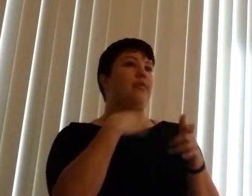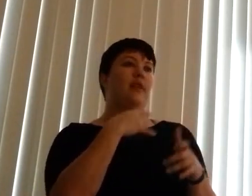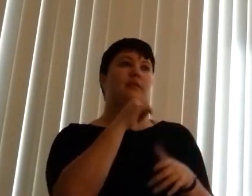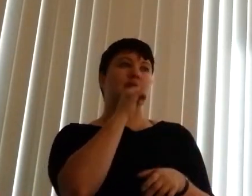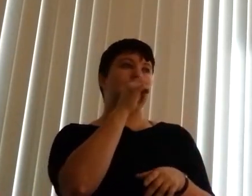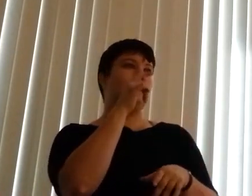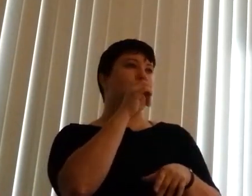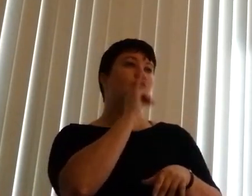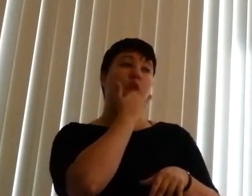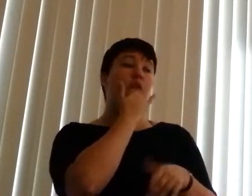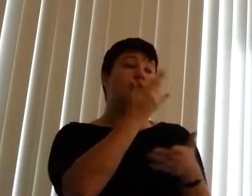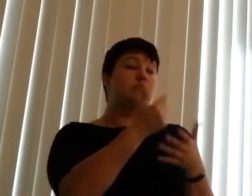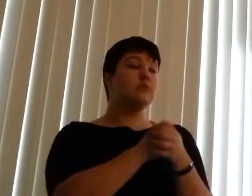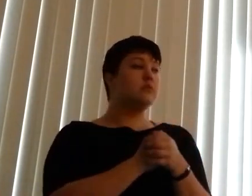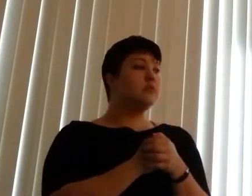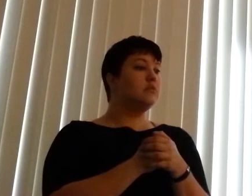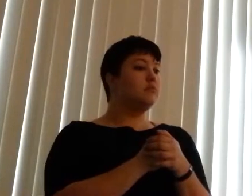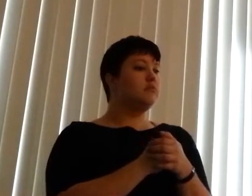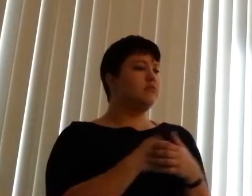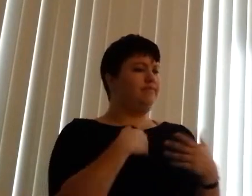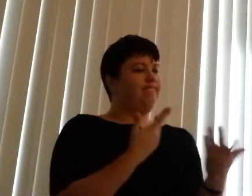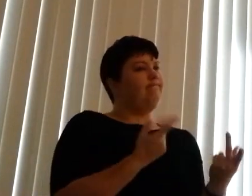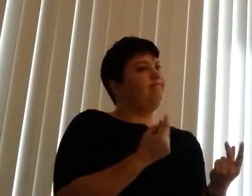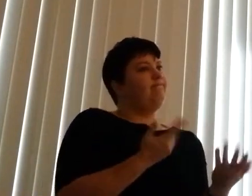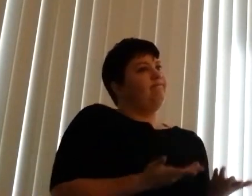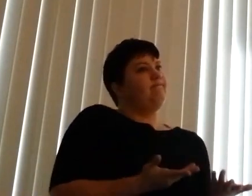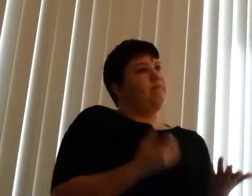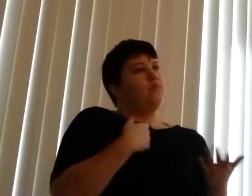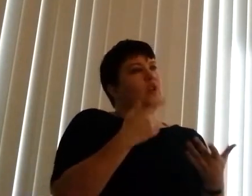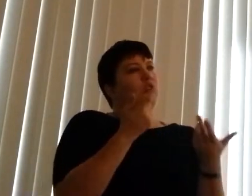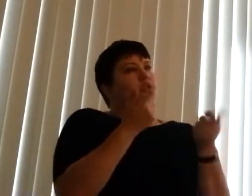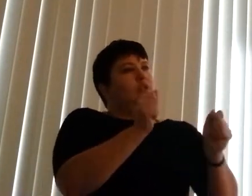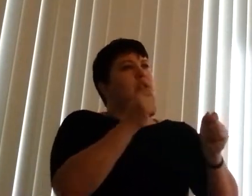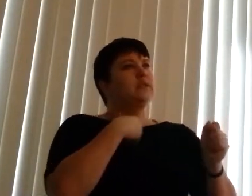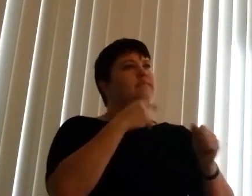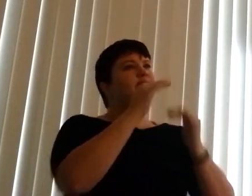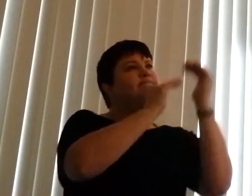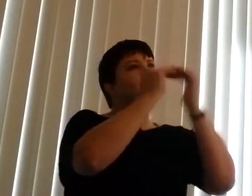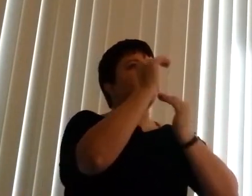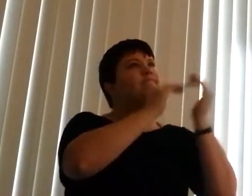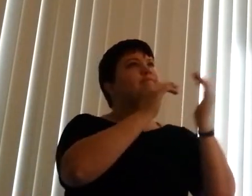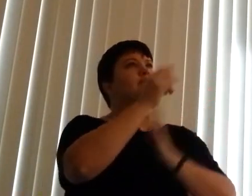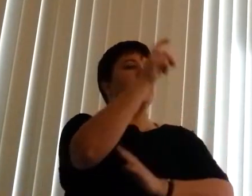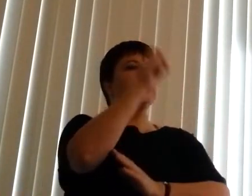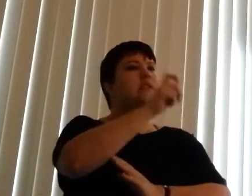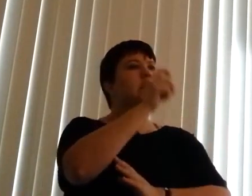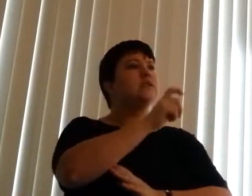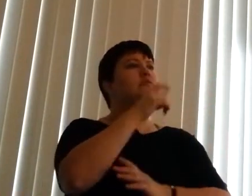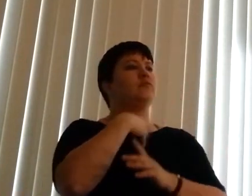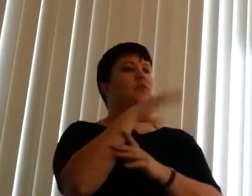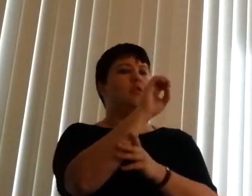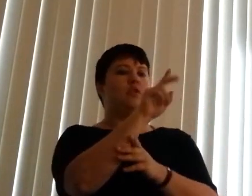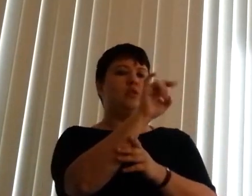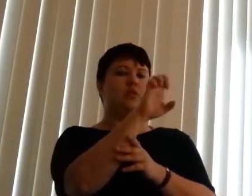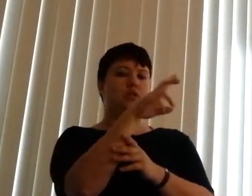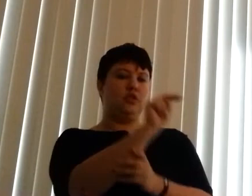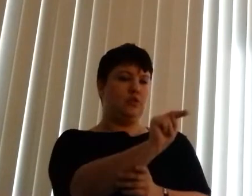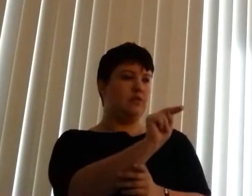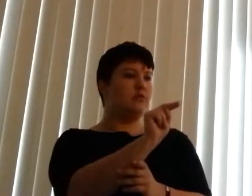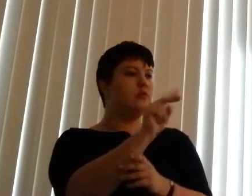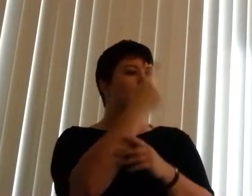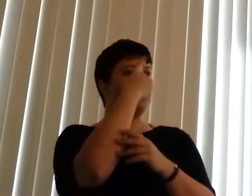I do here is I try to develop a necessary condition